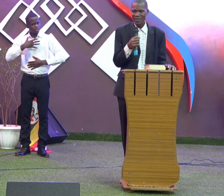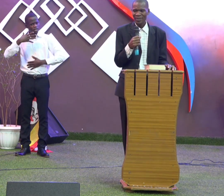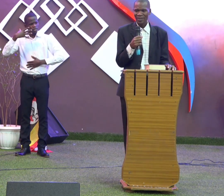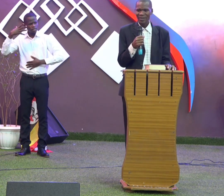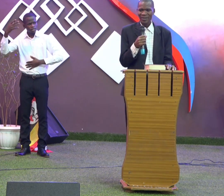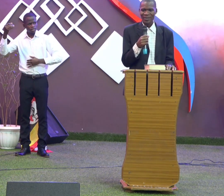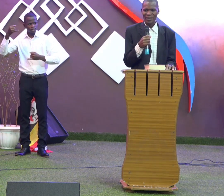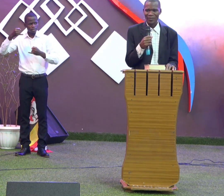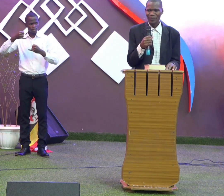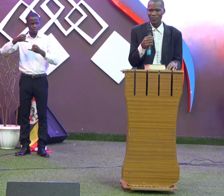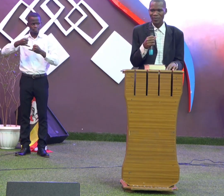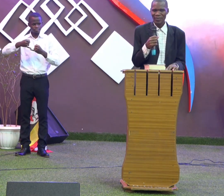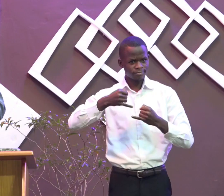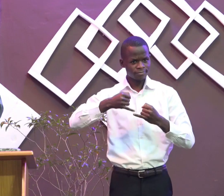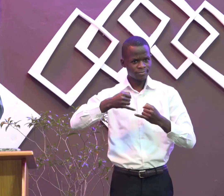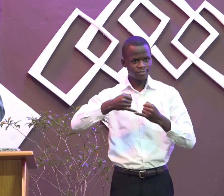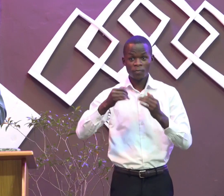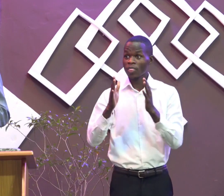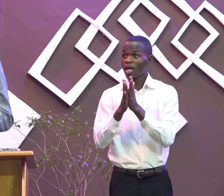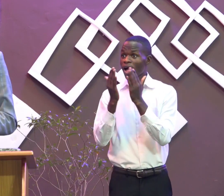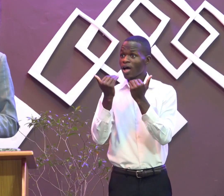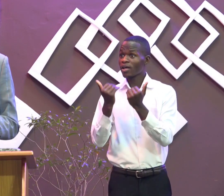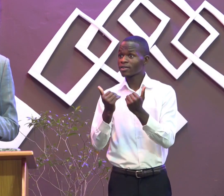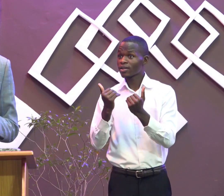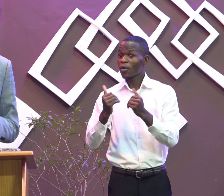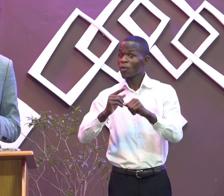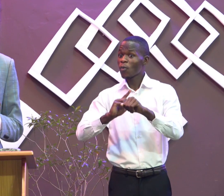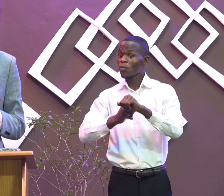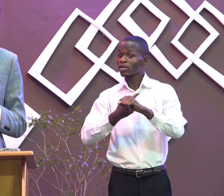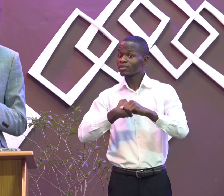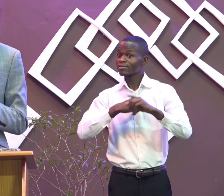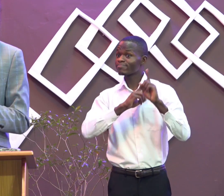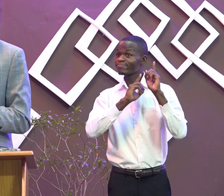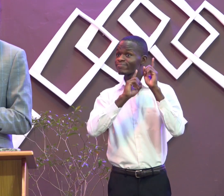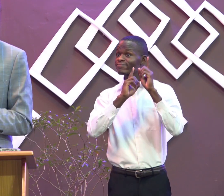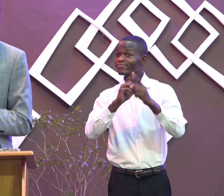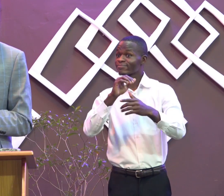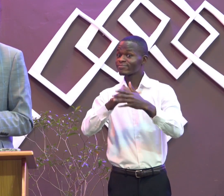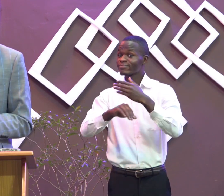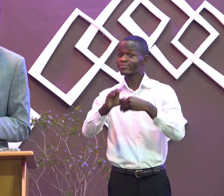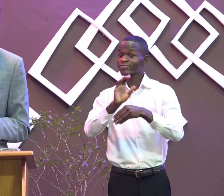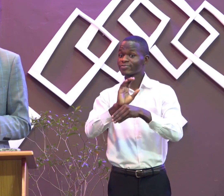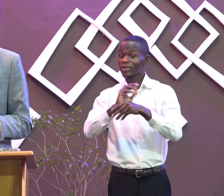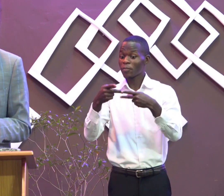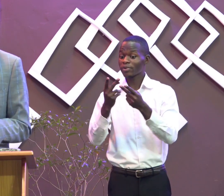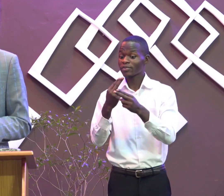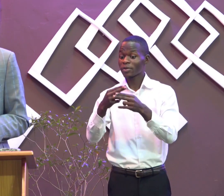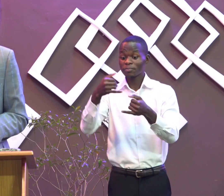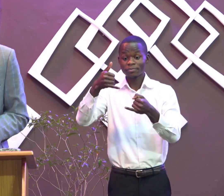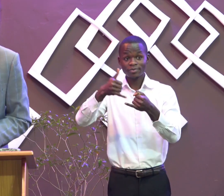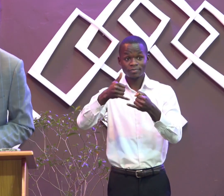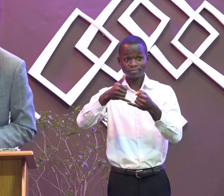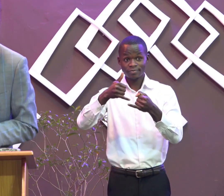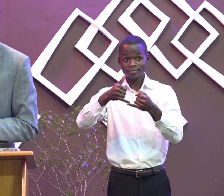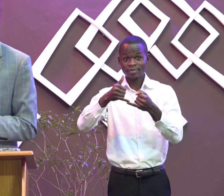wiki, nange neninya nengende kabale, ngende ntule murieri, asomesenga wendisagala mfireka antuko